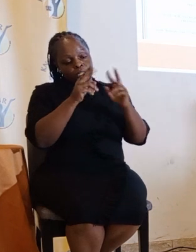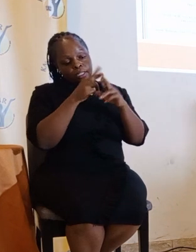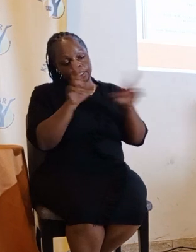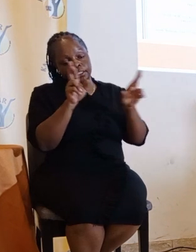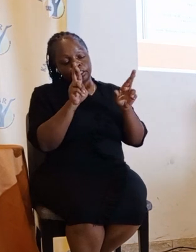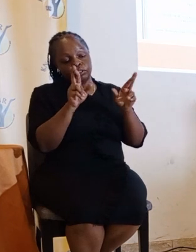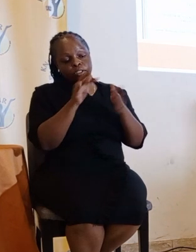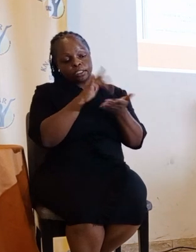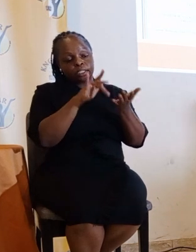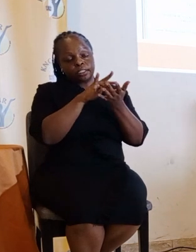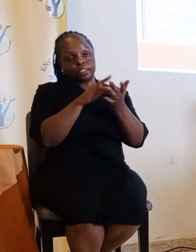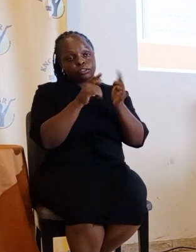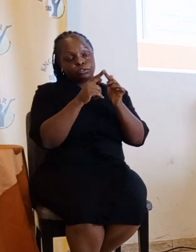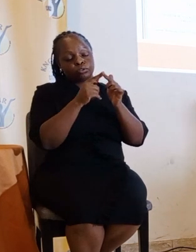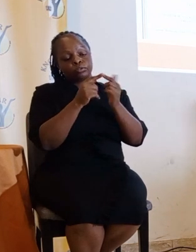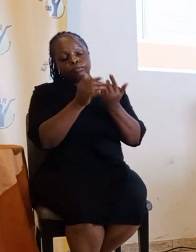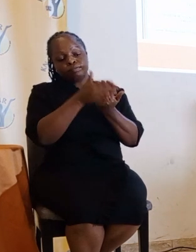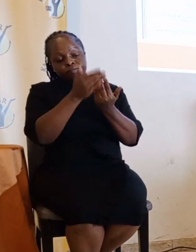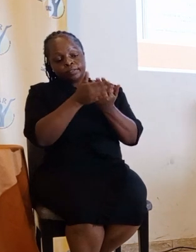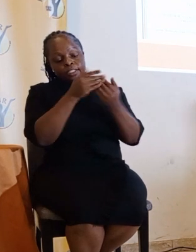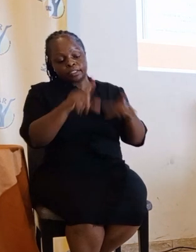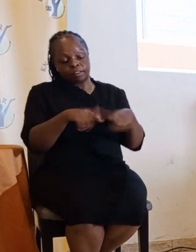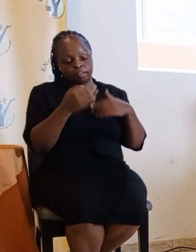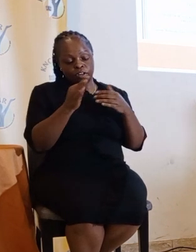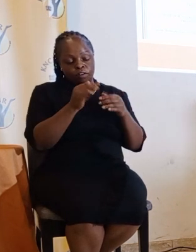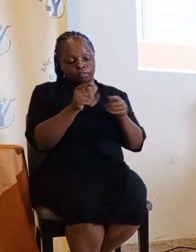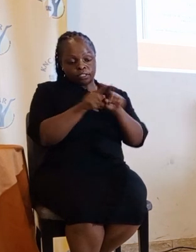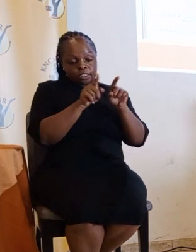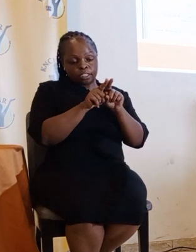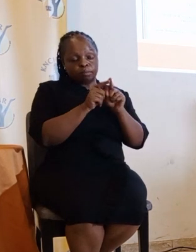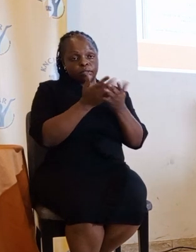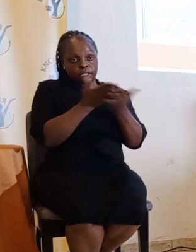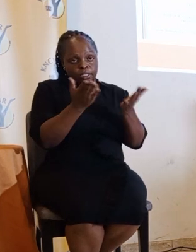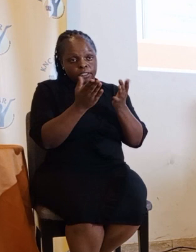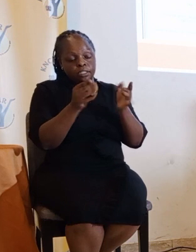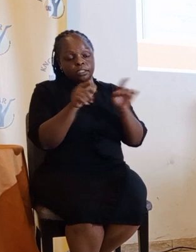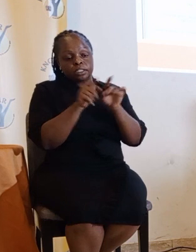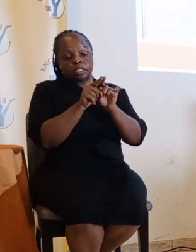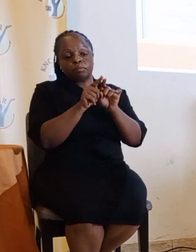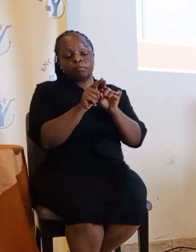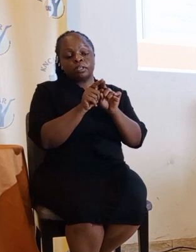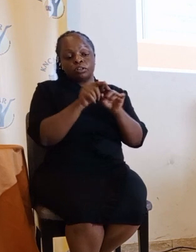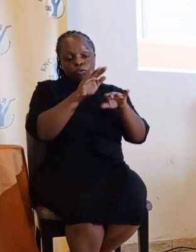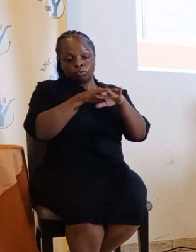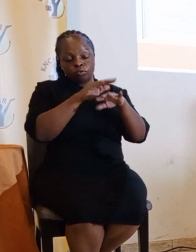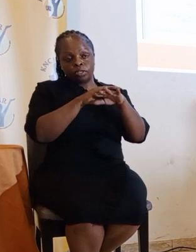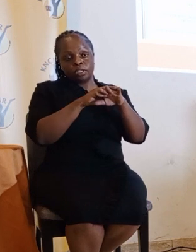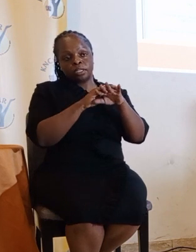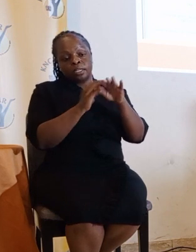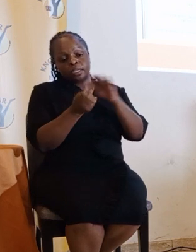to host survivors of similar incidents, as well as sufficient personnel for trauma counseling.